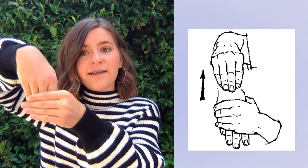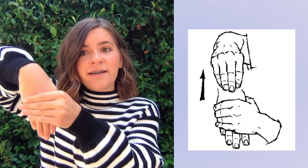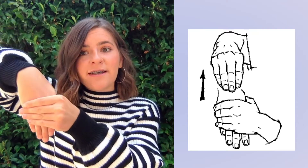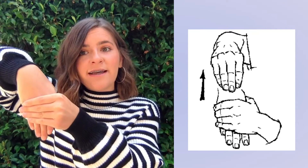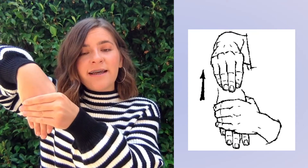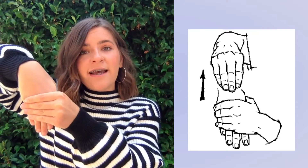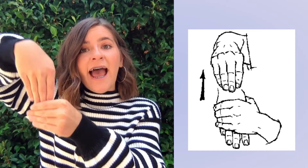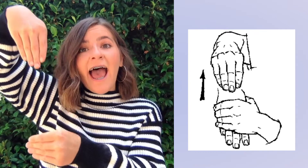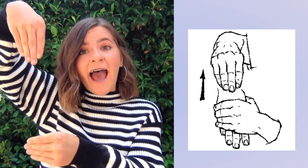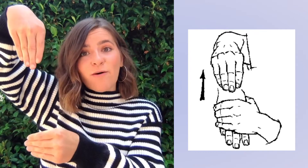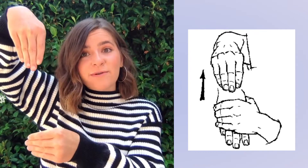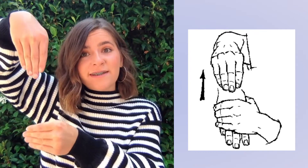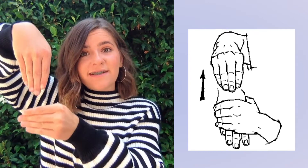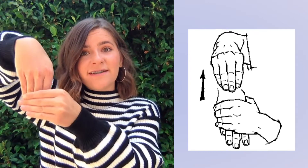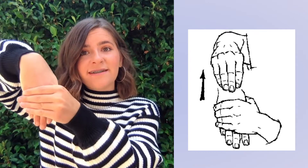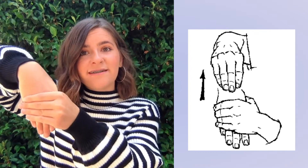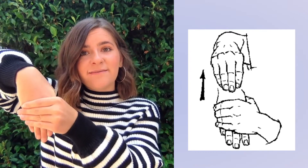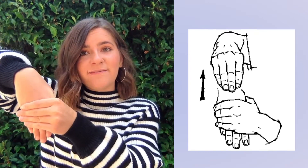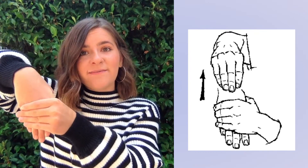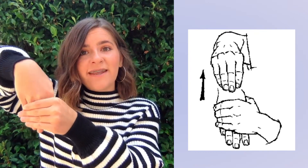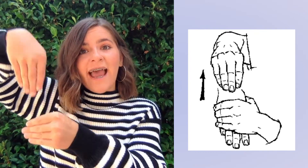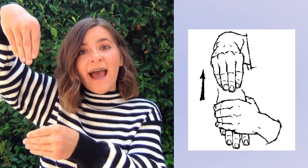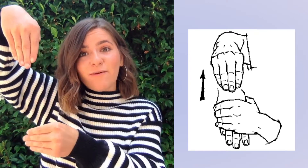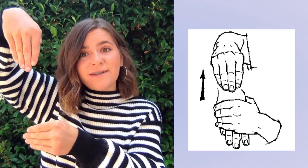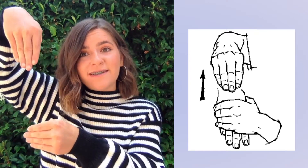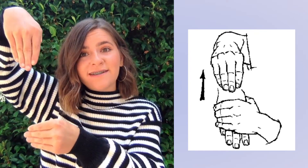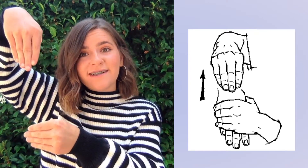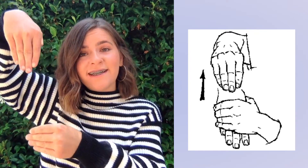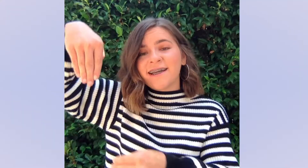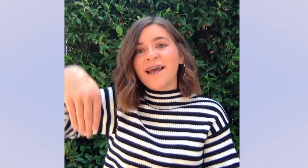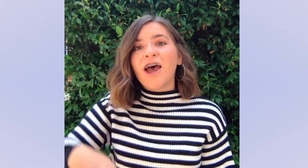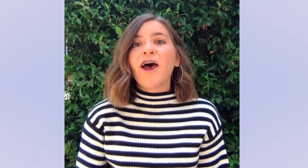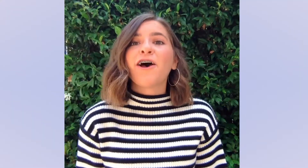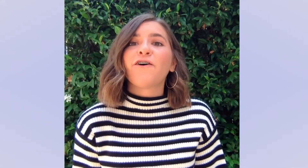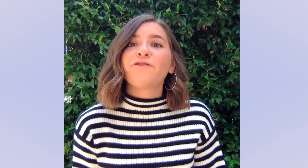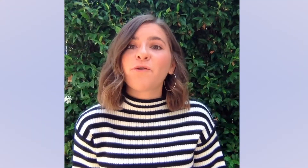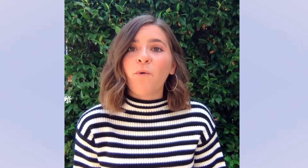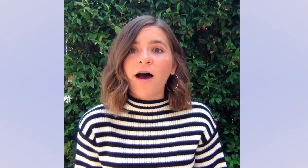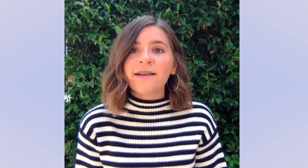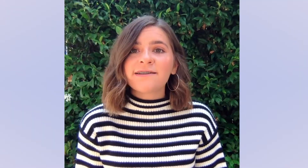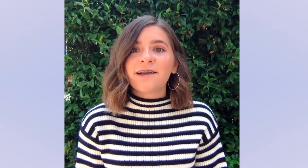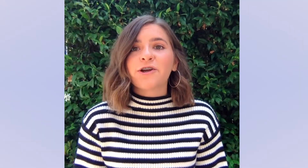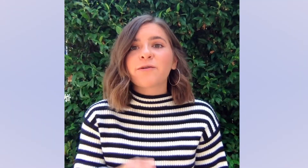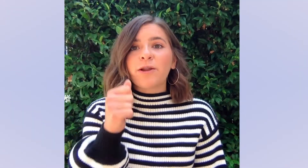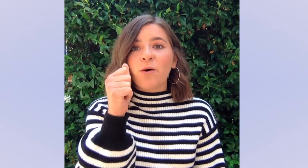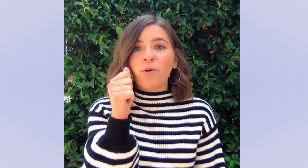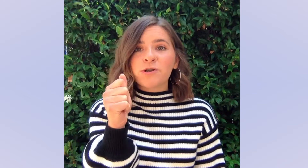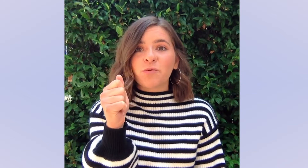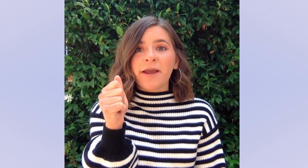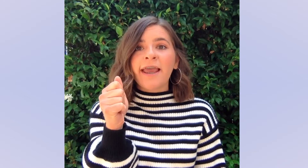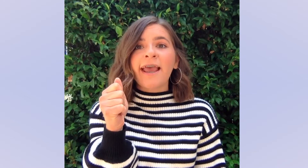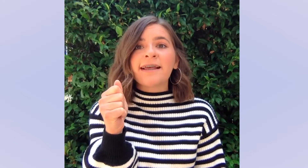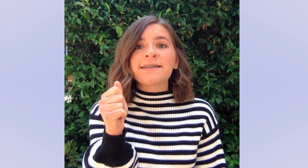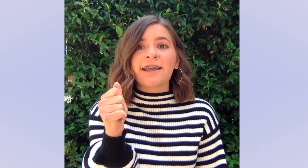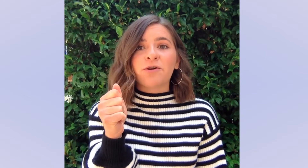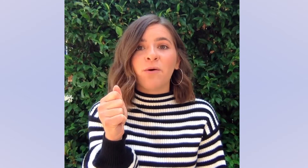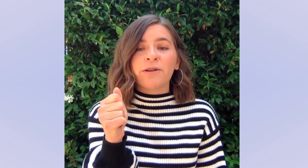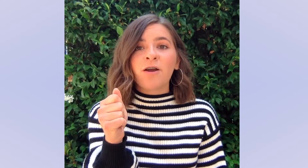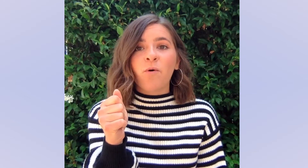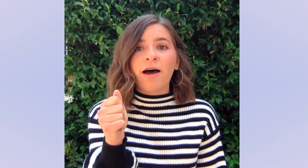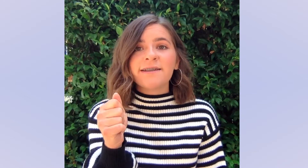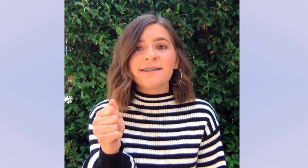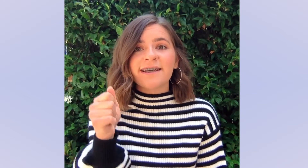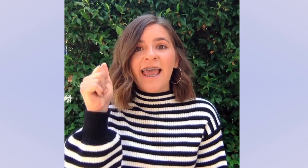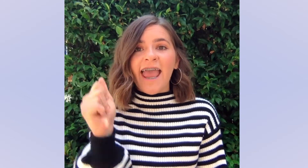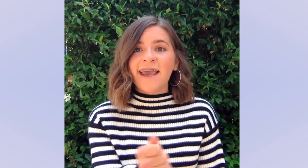Out. Out. Out. For wand, you're going to want to hold your right hand like you're holding